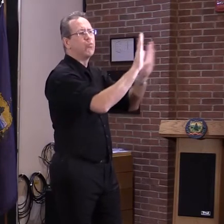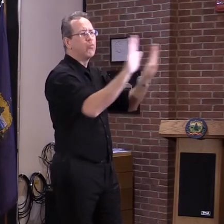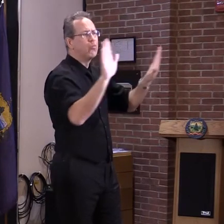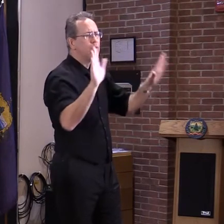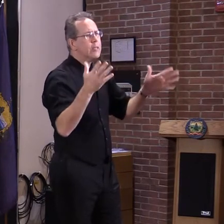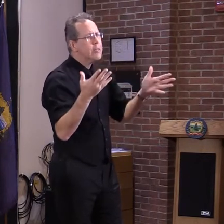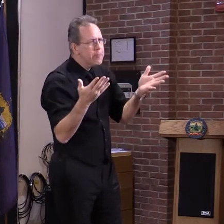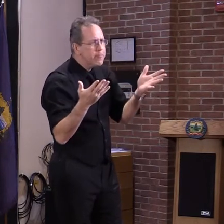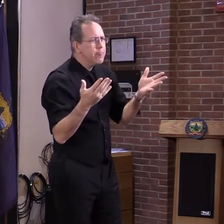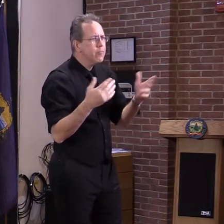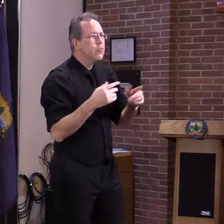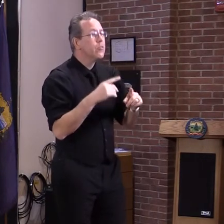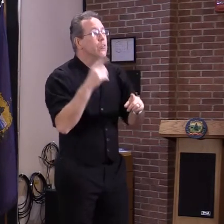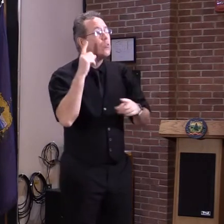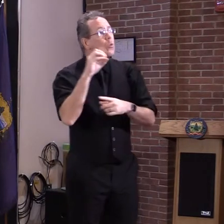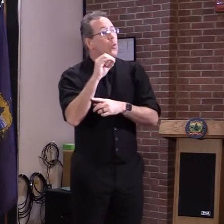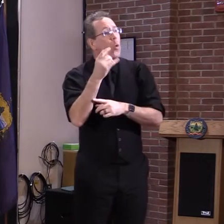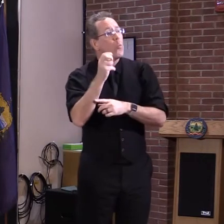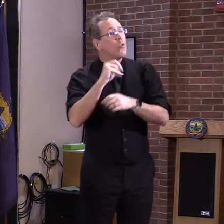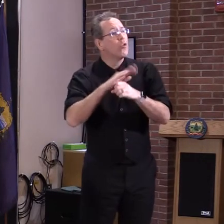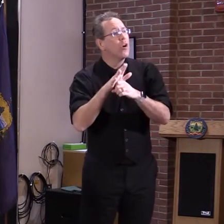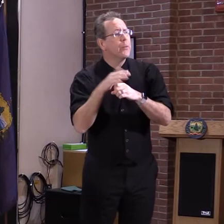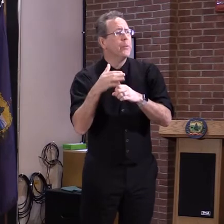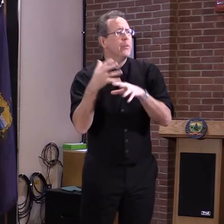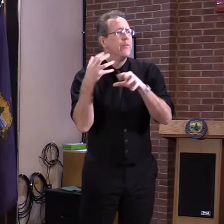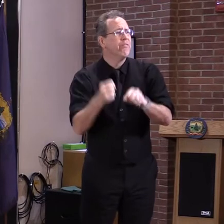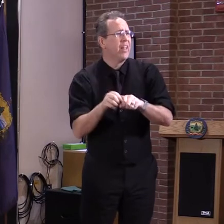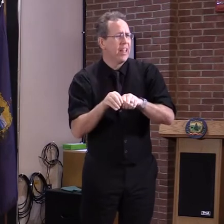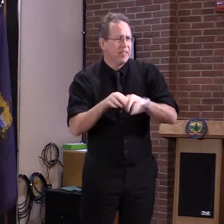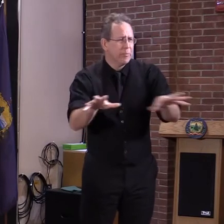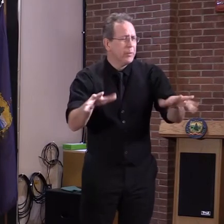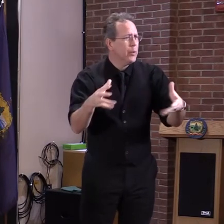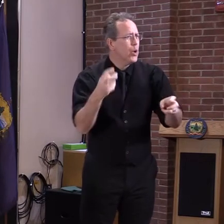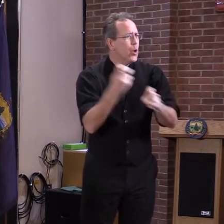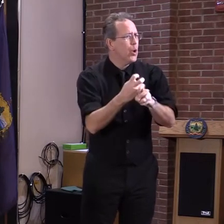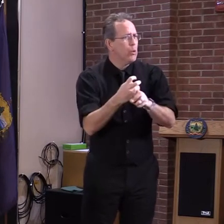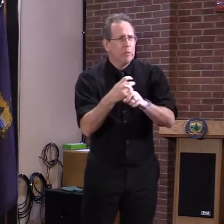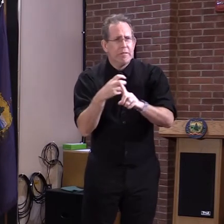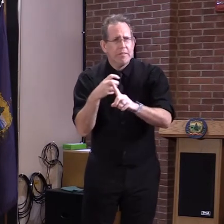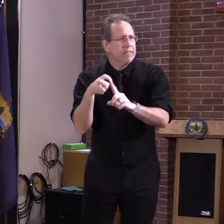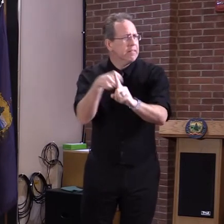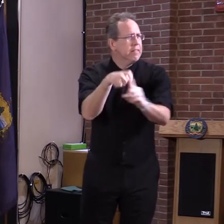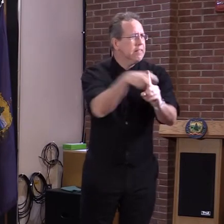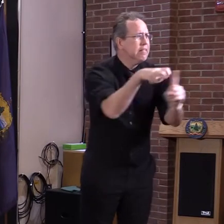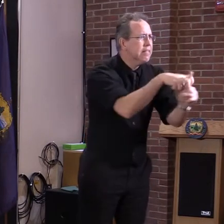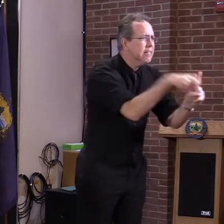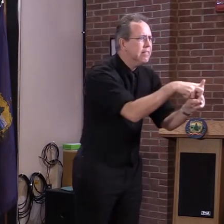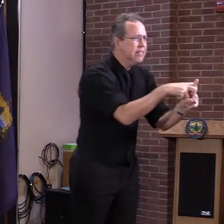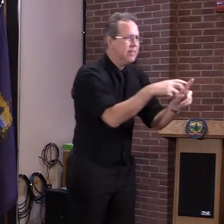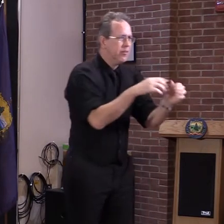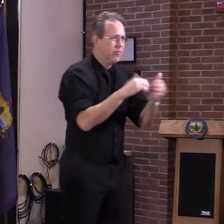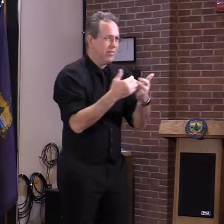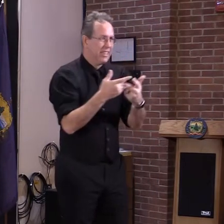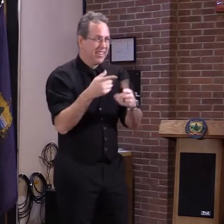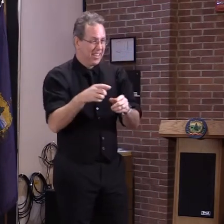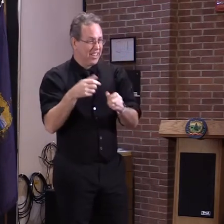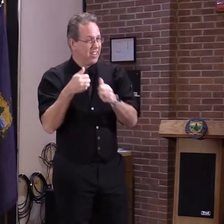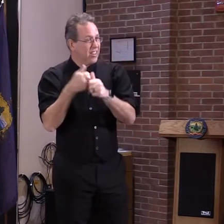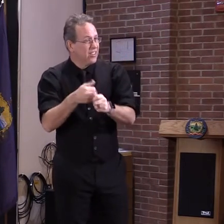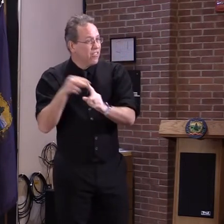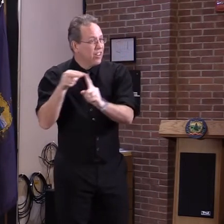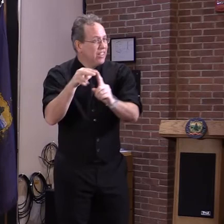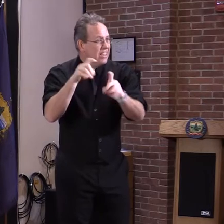but given how quickly Omicron spreads, we're seeing less and less value in that as a testing